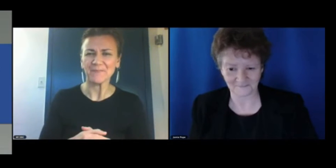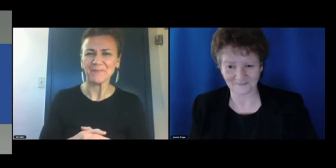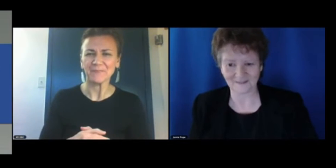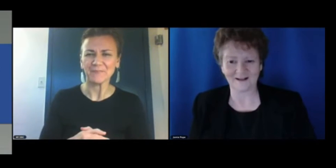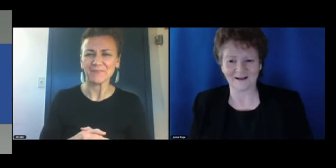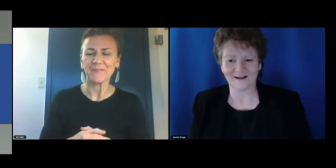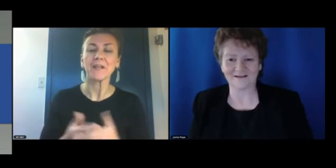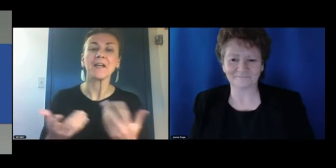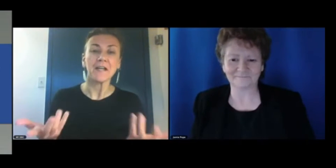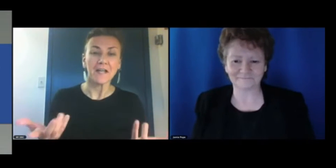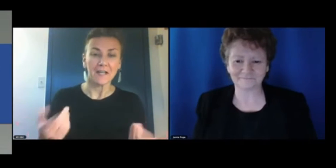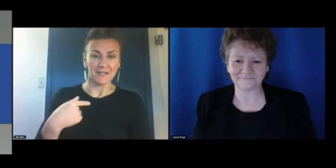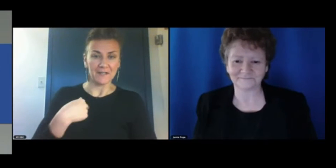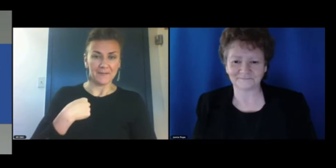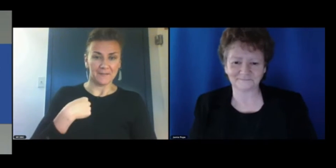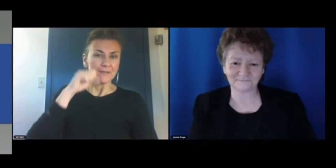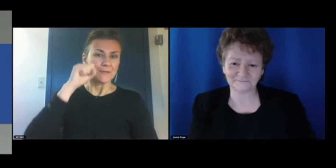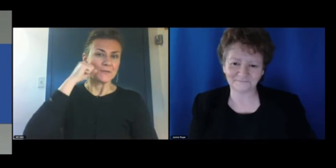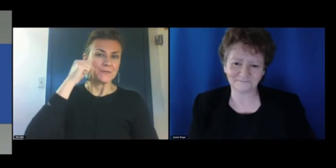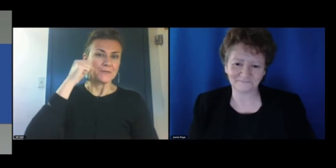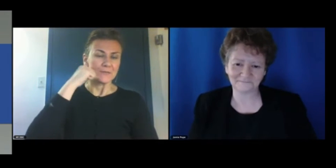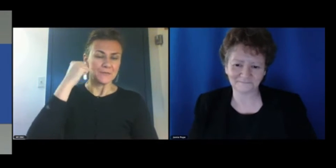and how was that started?